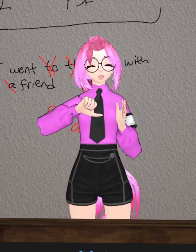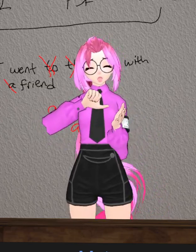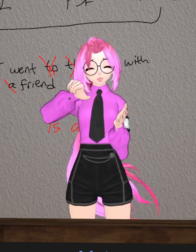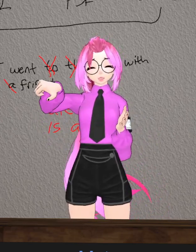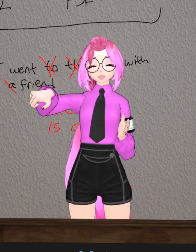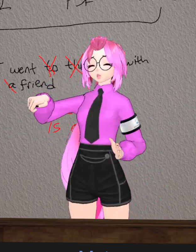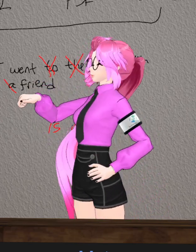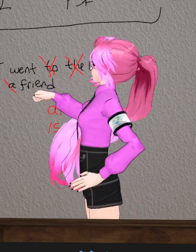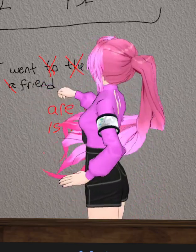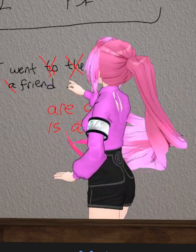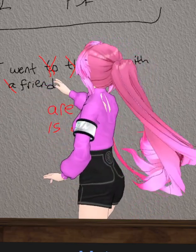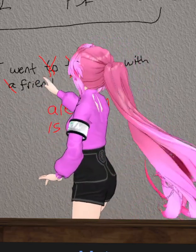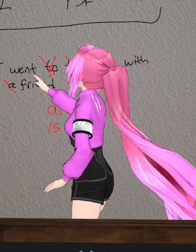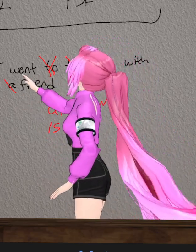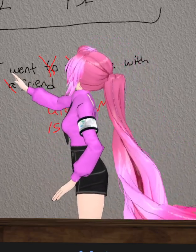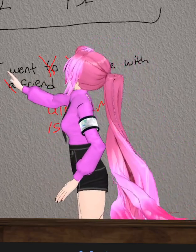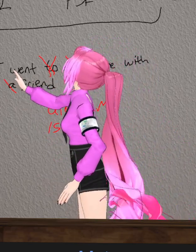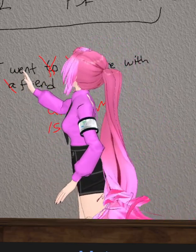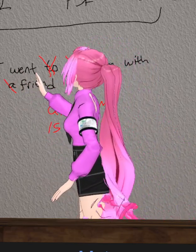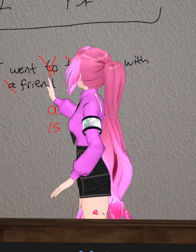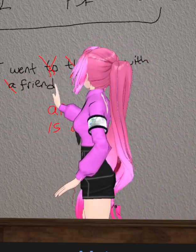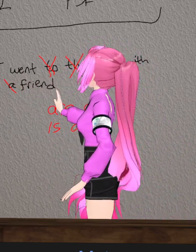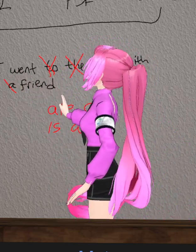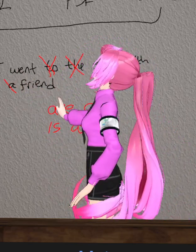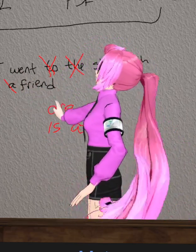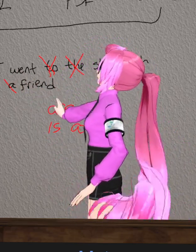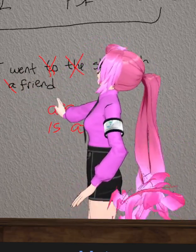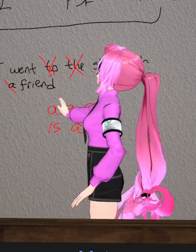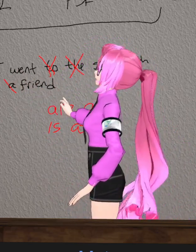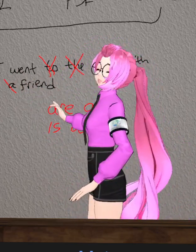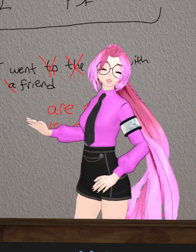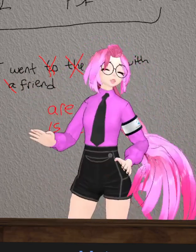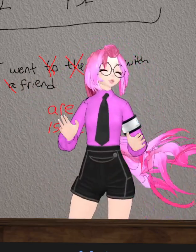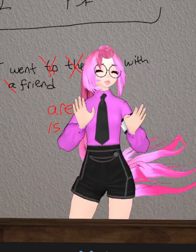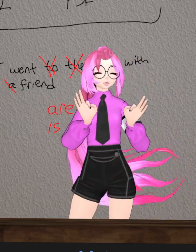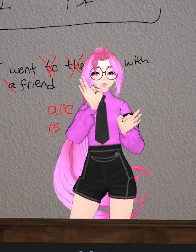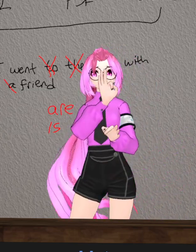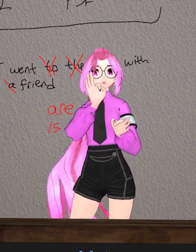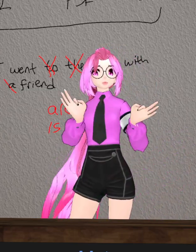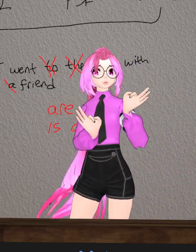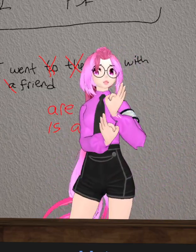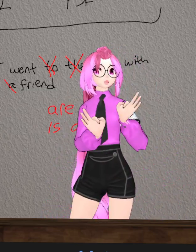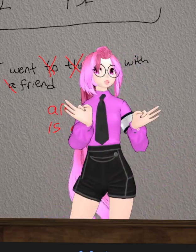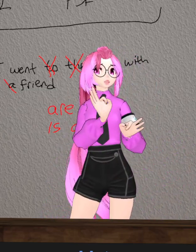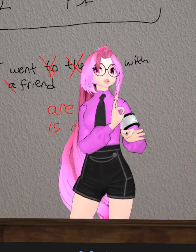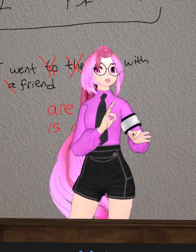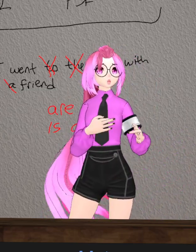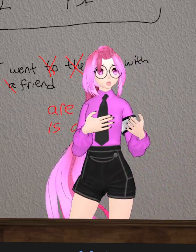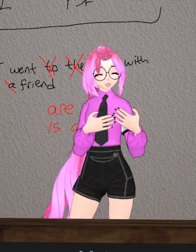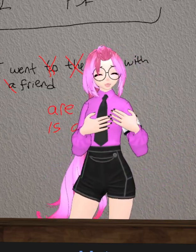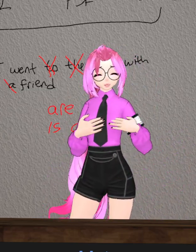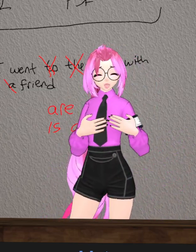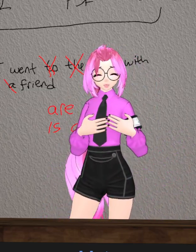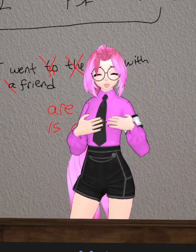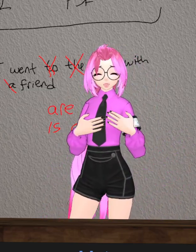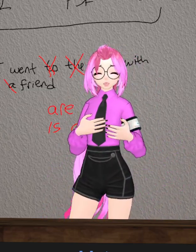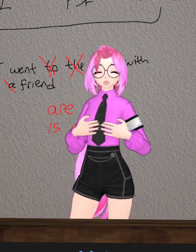all removed, but I'm still using the basic structure of an English sentence instead of rearranging the words. This is why it's the easiest